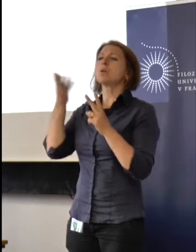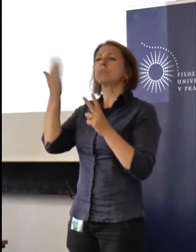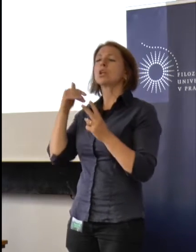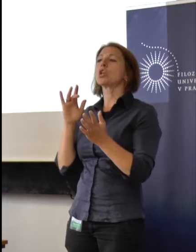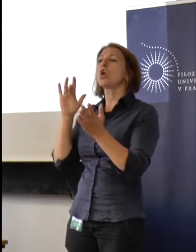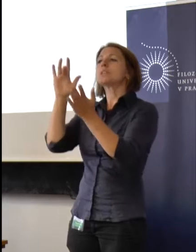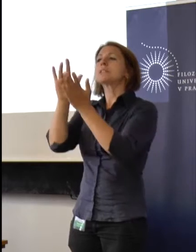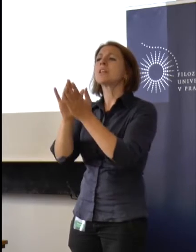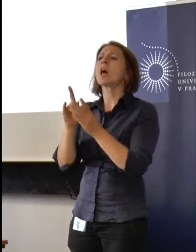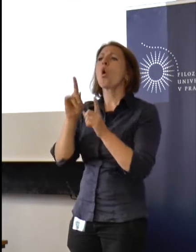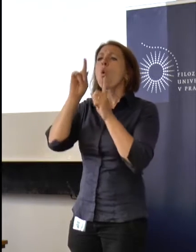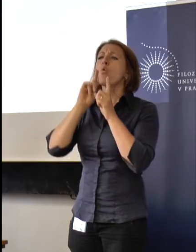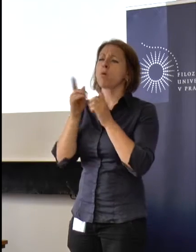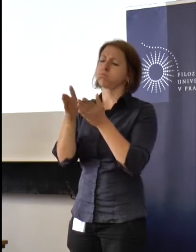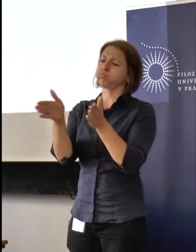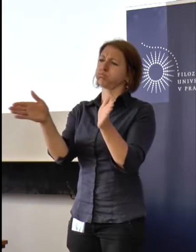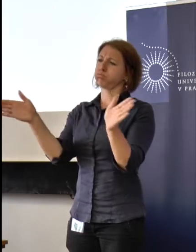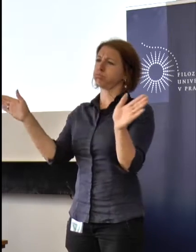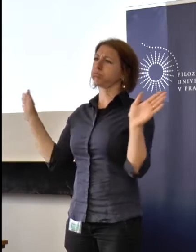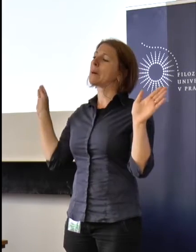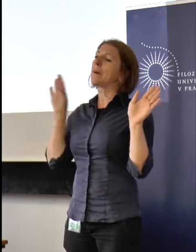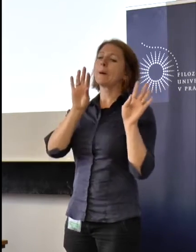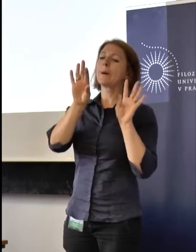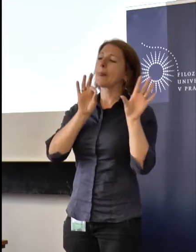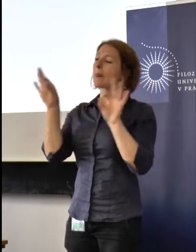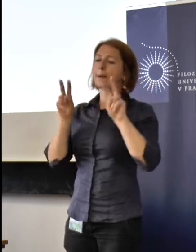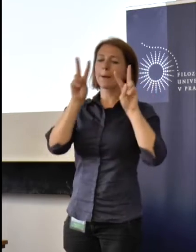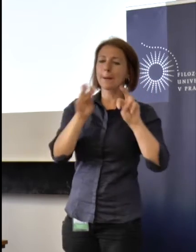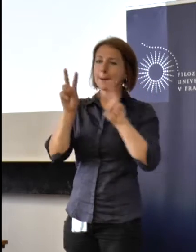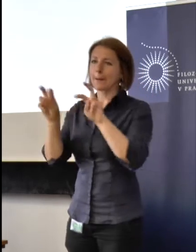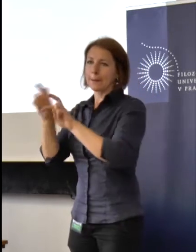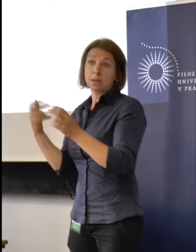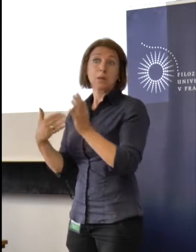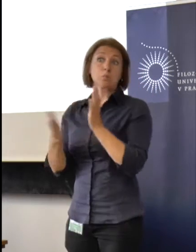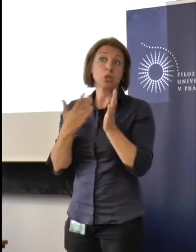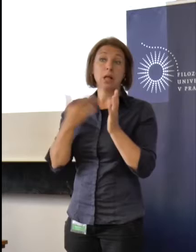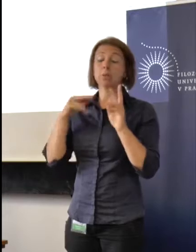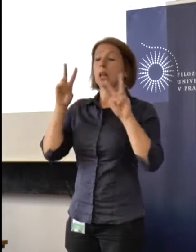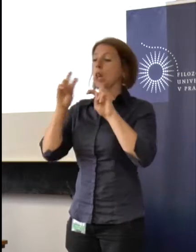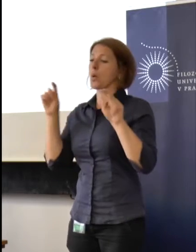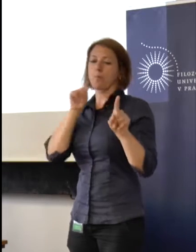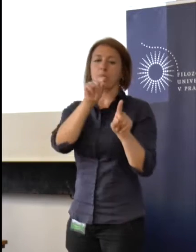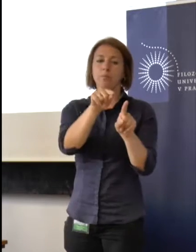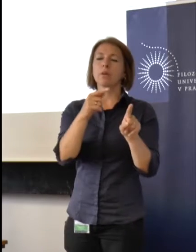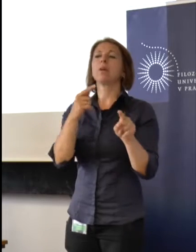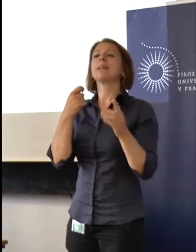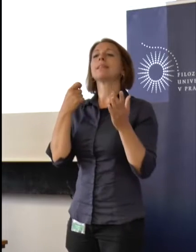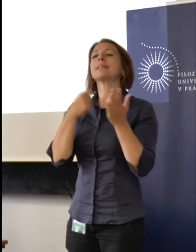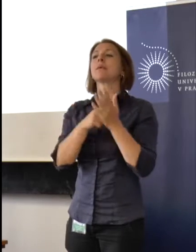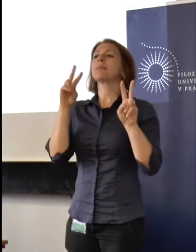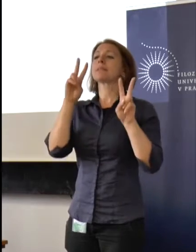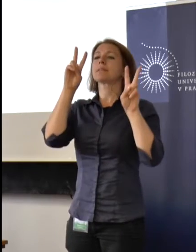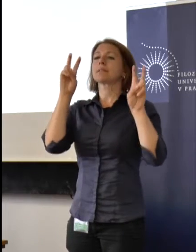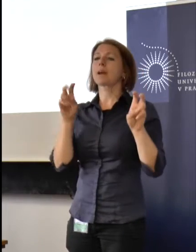what you already heard also in James's talk. He focused on the energeia idea of Humboldt. That language is speech.